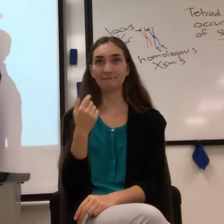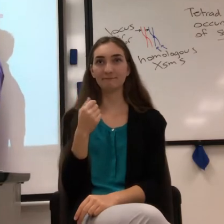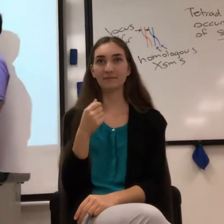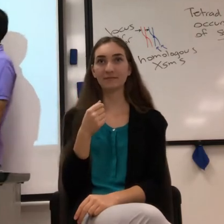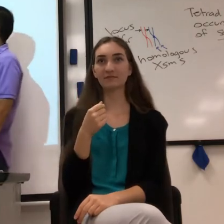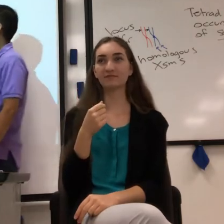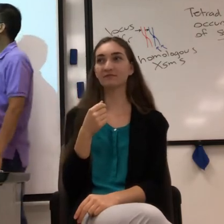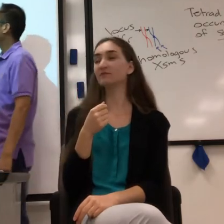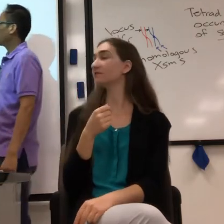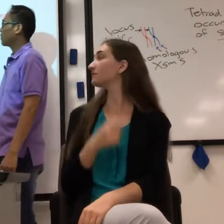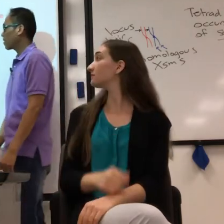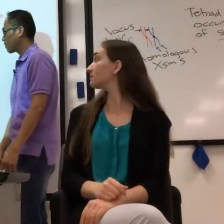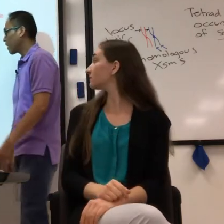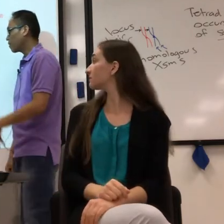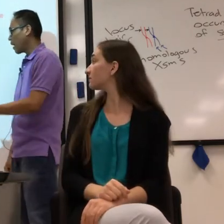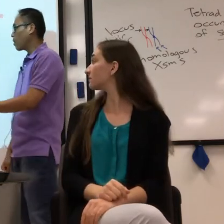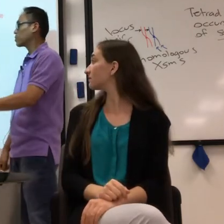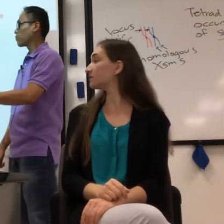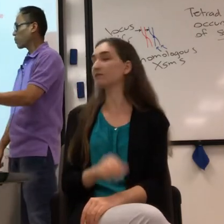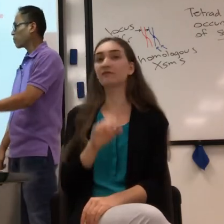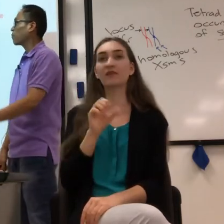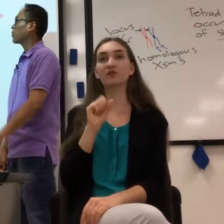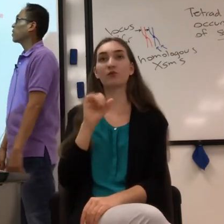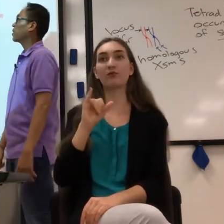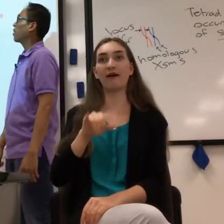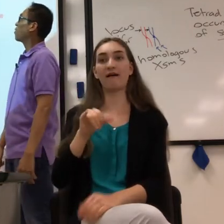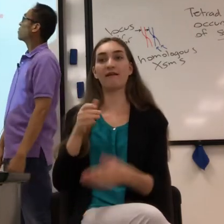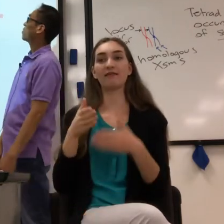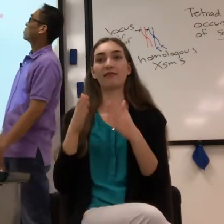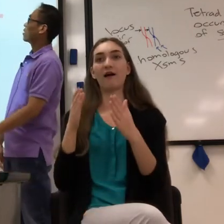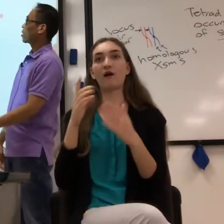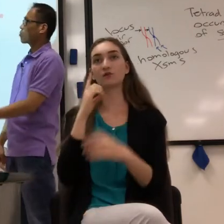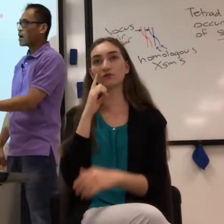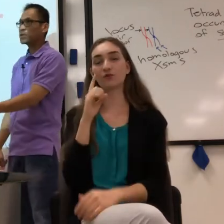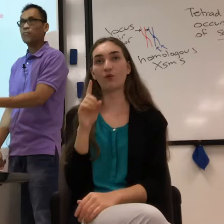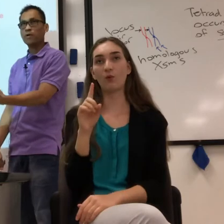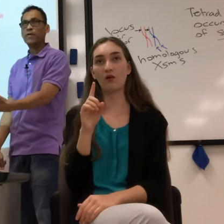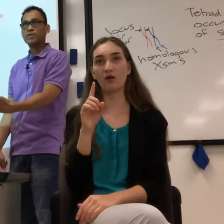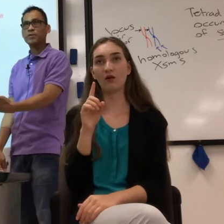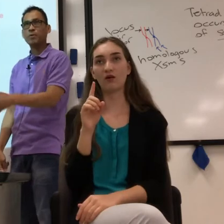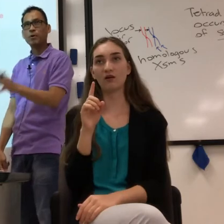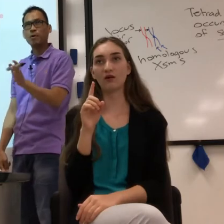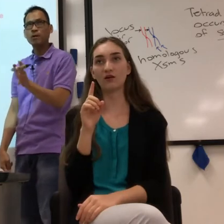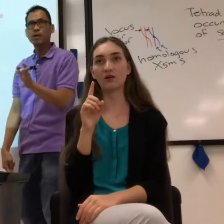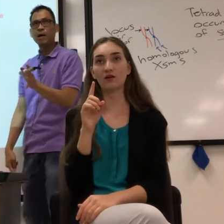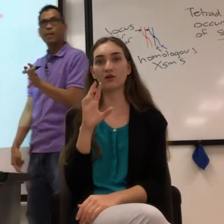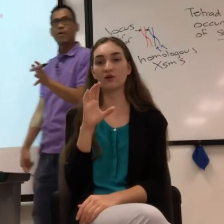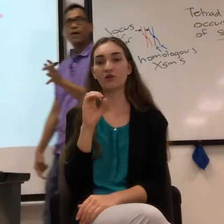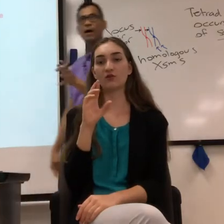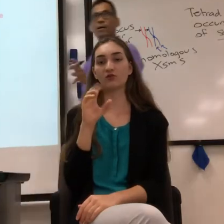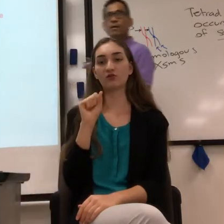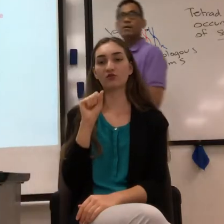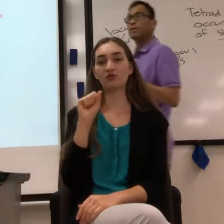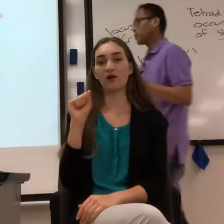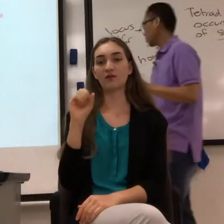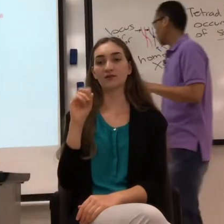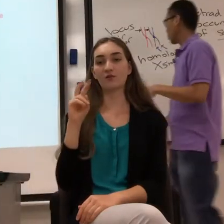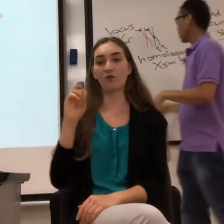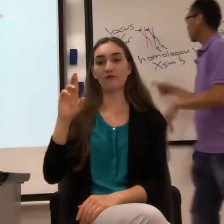and the short one. And that allows for, you know, crossover events to occur. I'll talk about that.